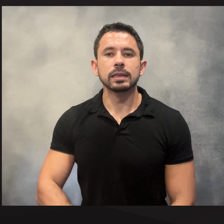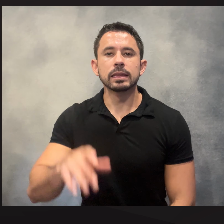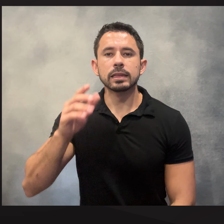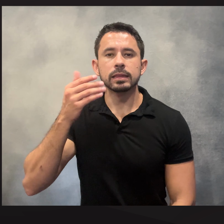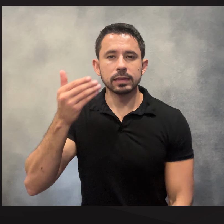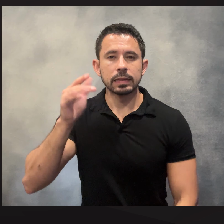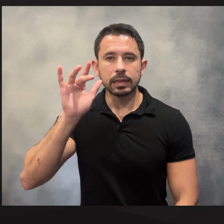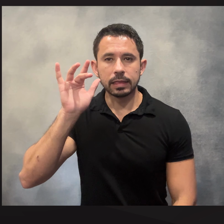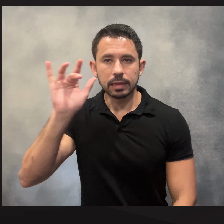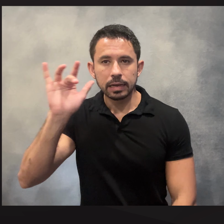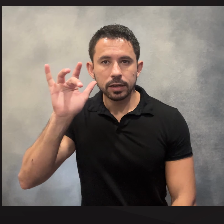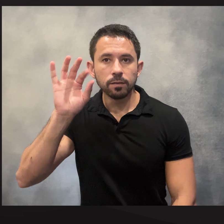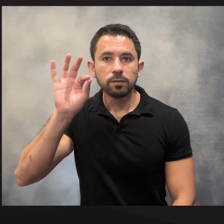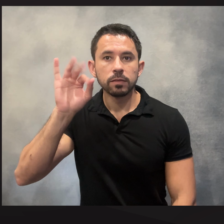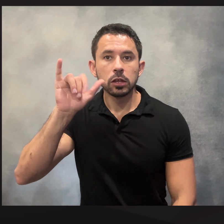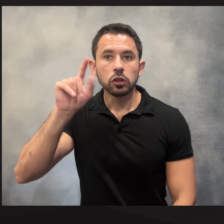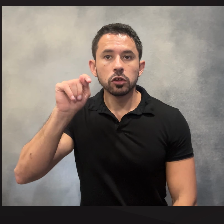Click the filter icon.